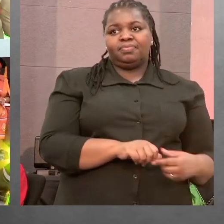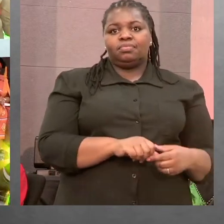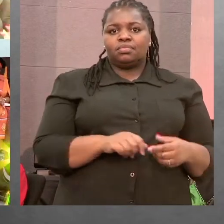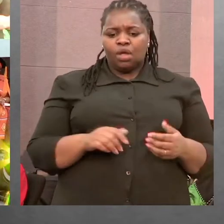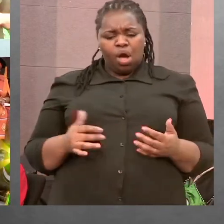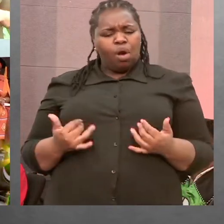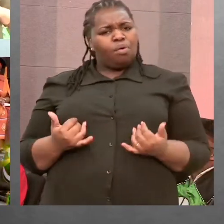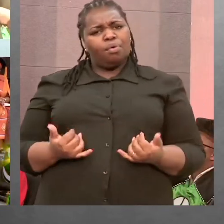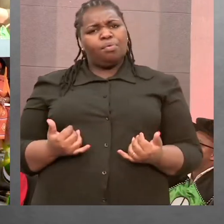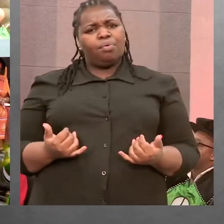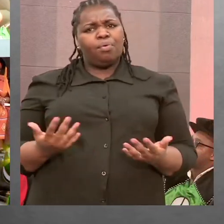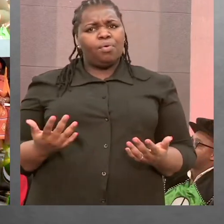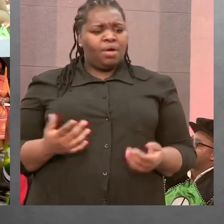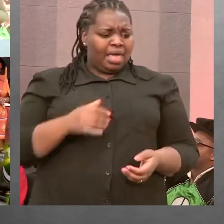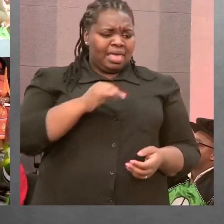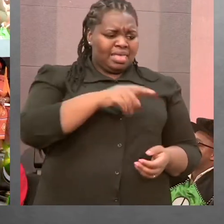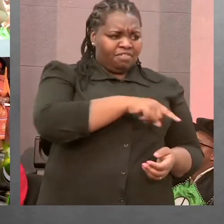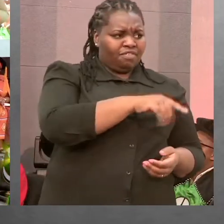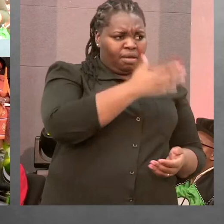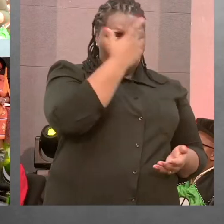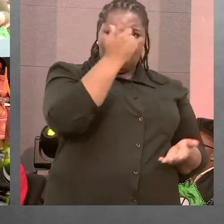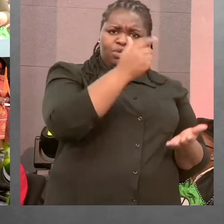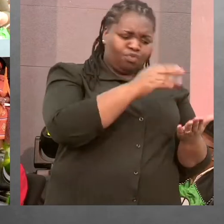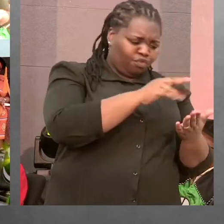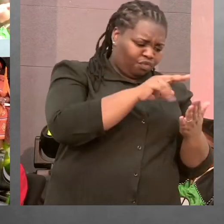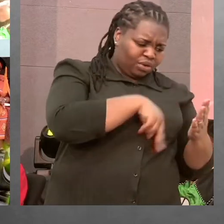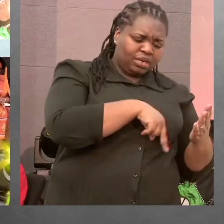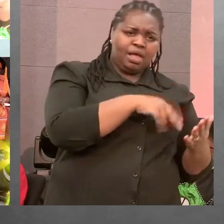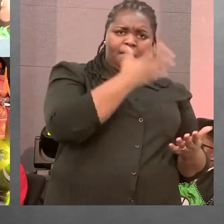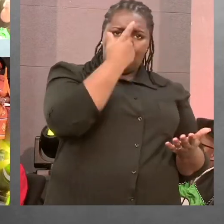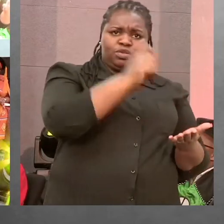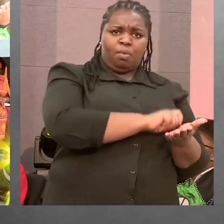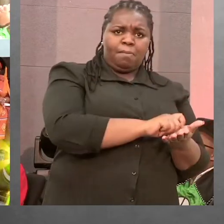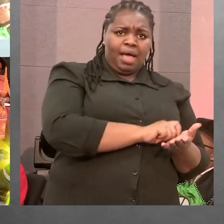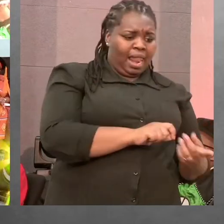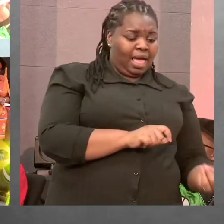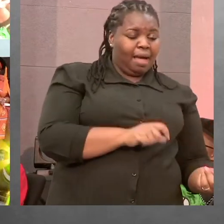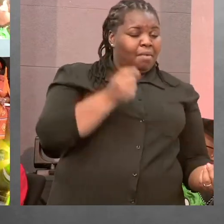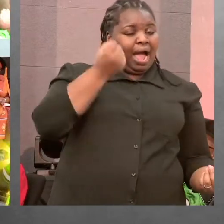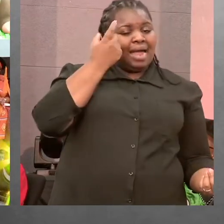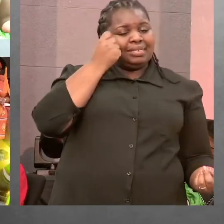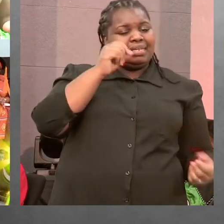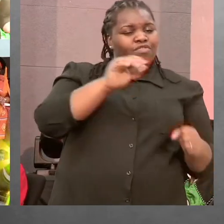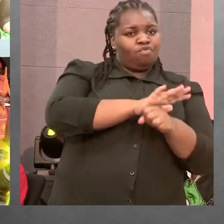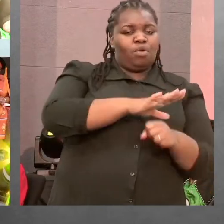Now, xa bengakwazi ukufunda nobhala with meaning,